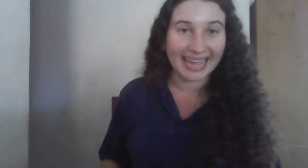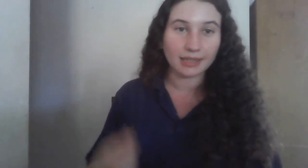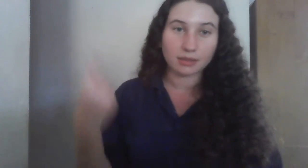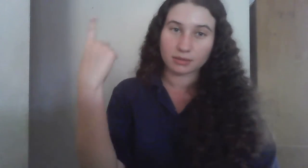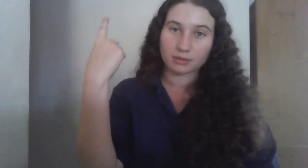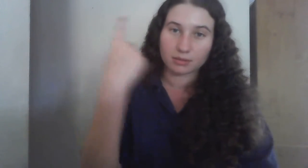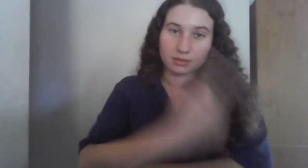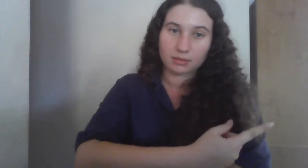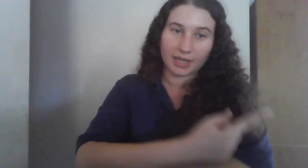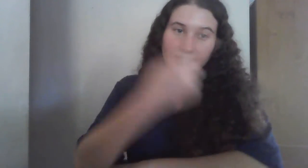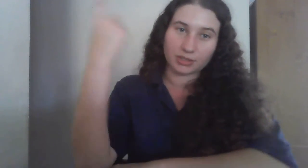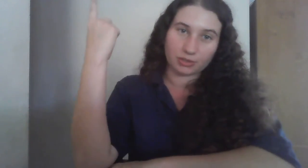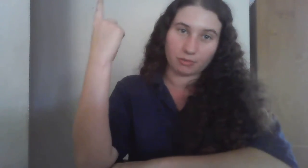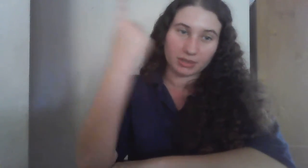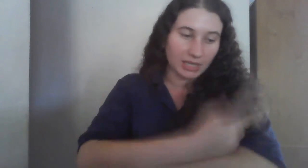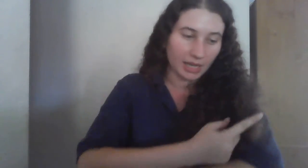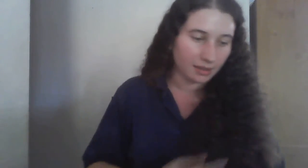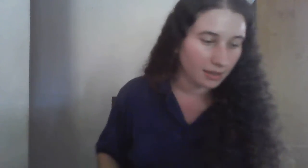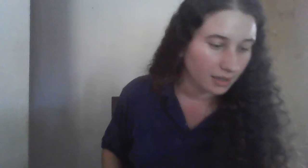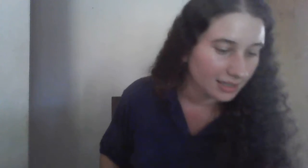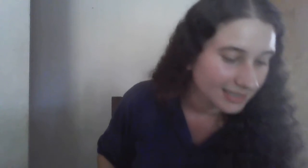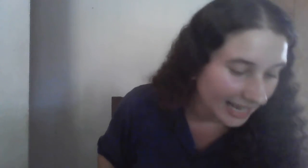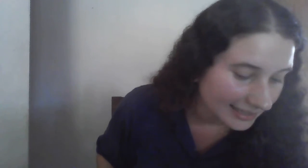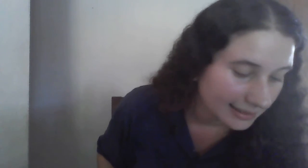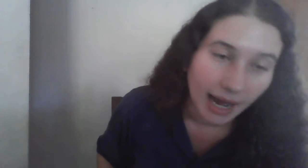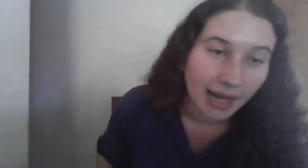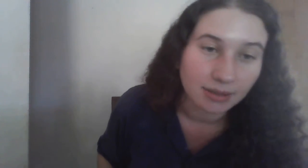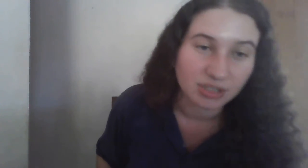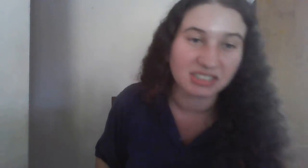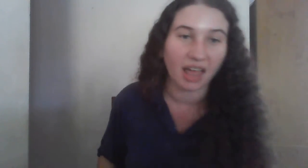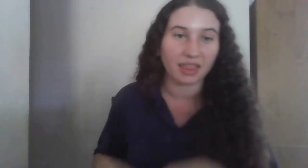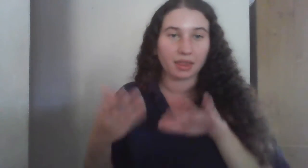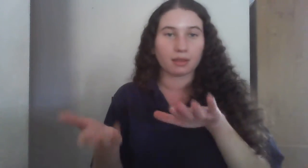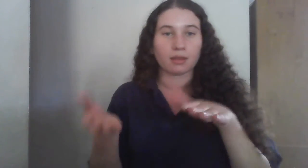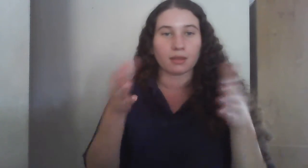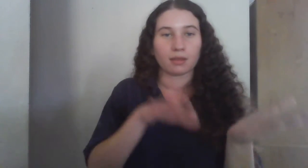Day, as in just one day. Dead, die, or death.